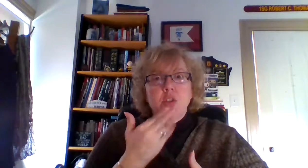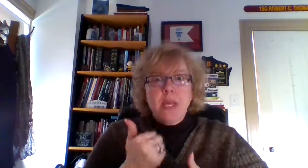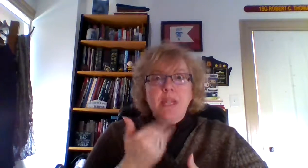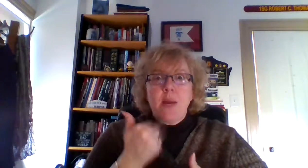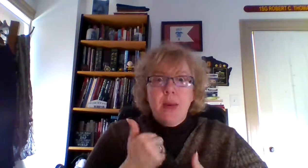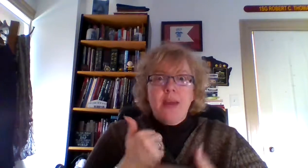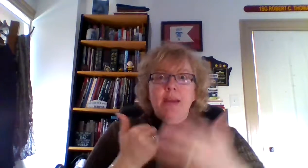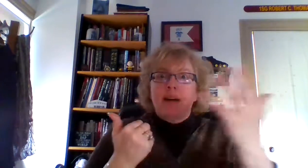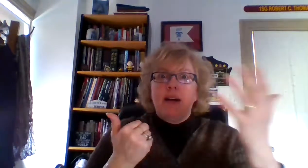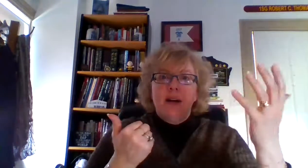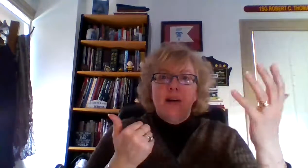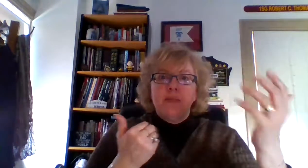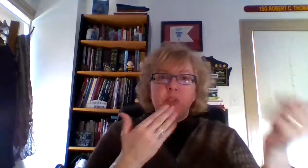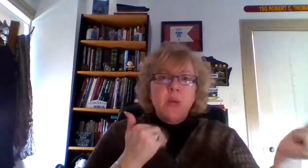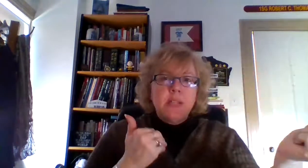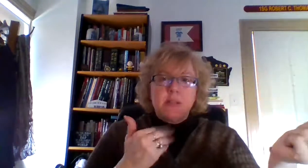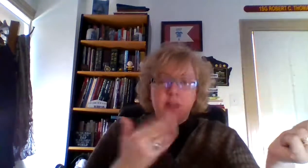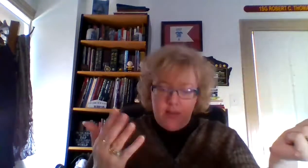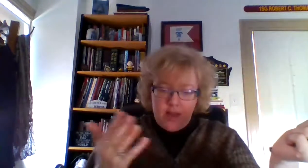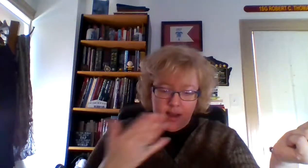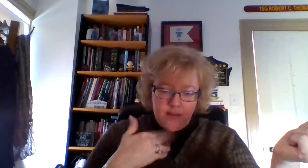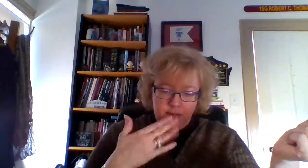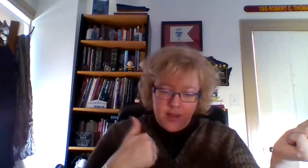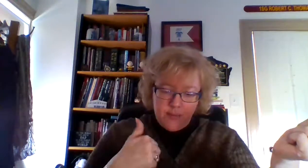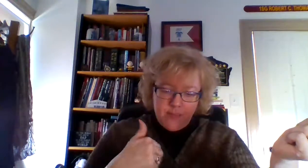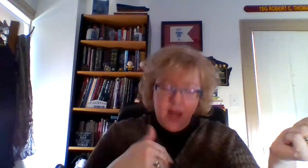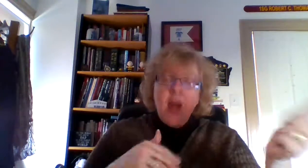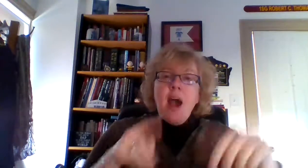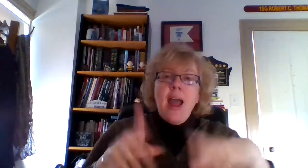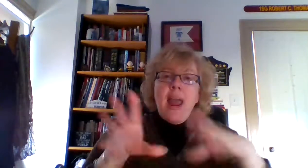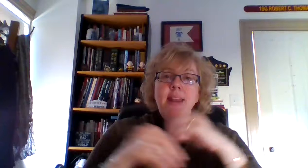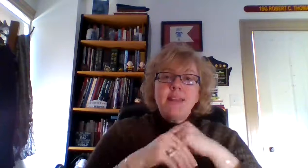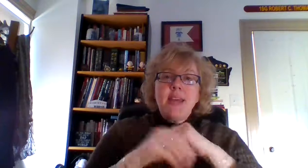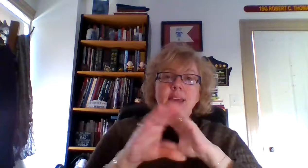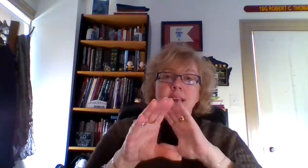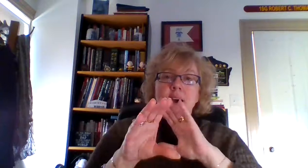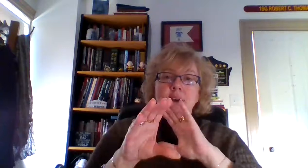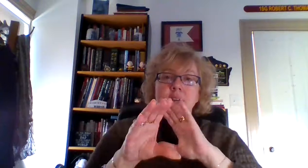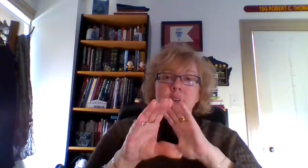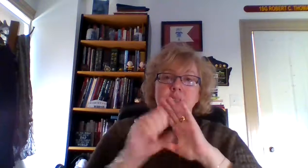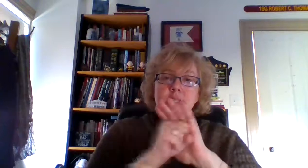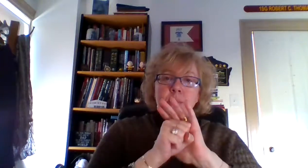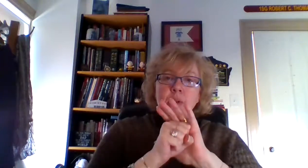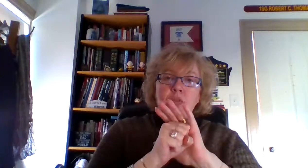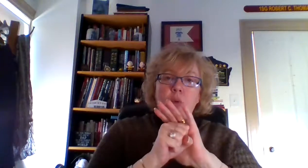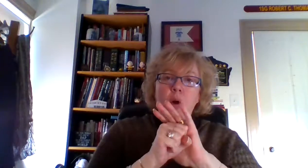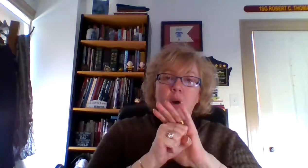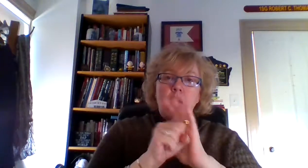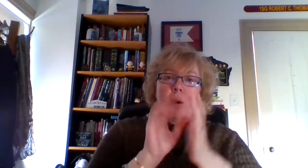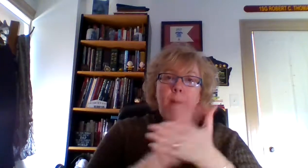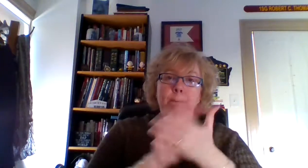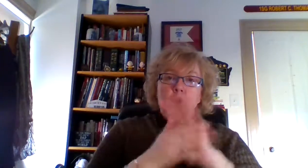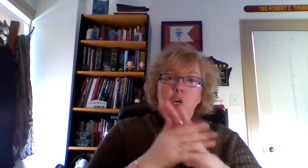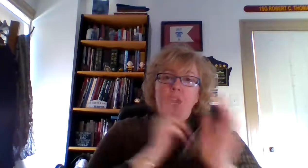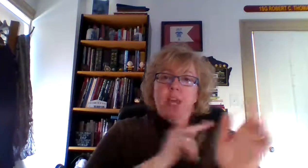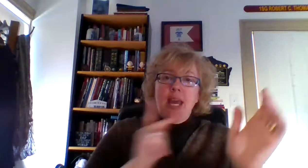sweet, diabetic, sweets, all that kind of thing. I added the symbol for Burger King,